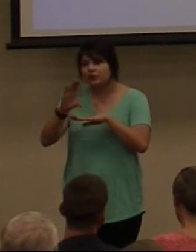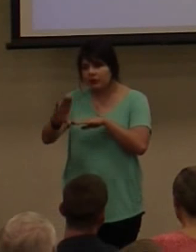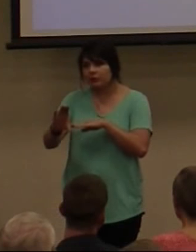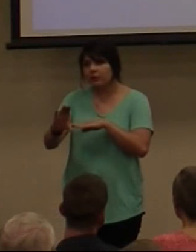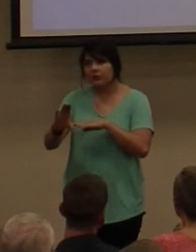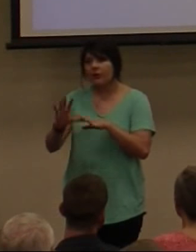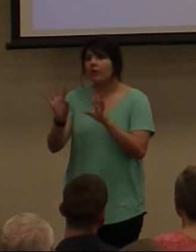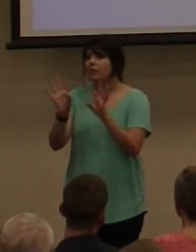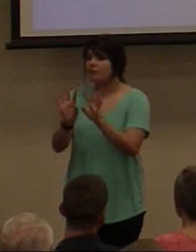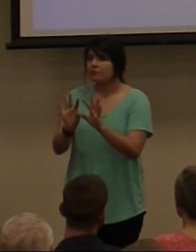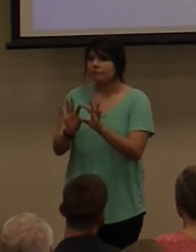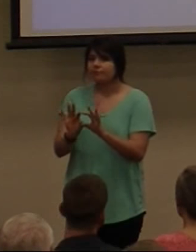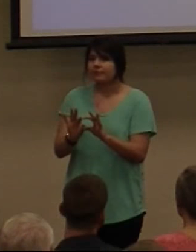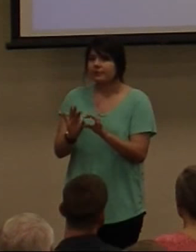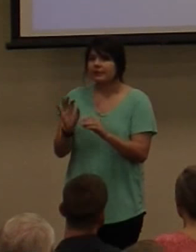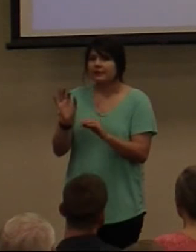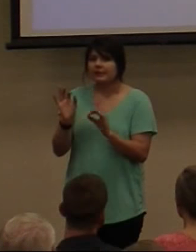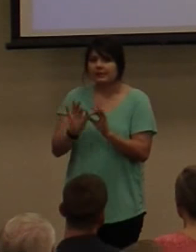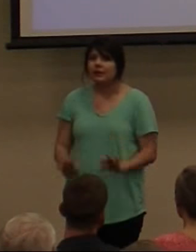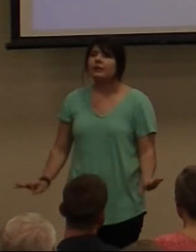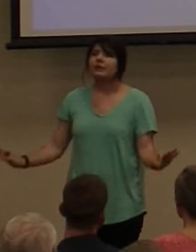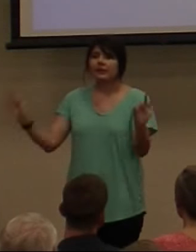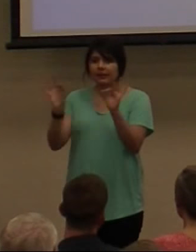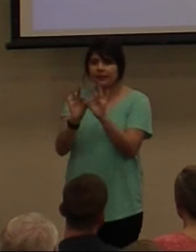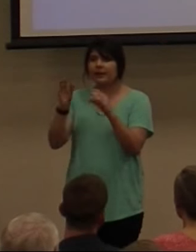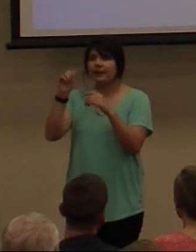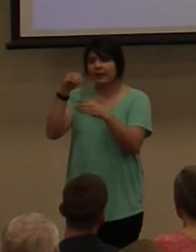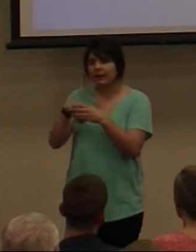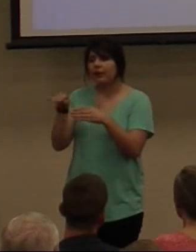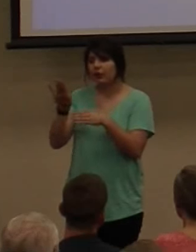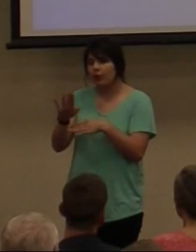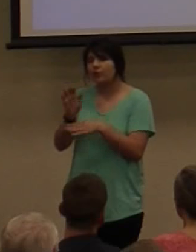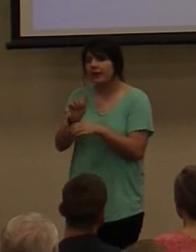are significant in those areas.